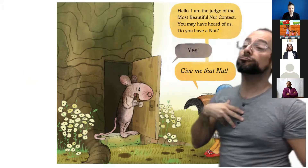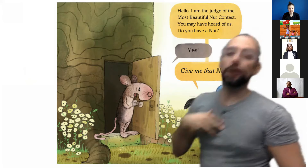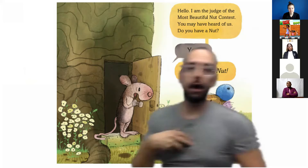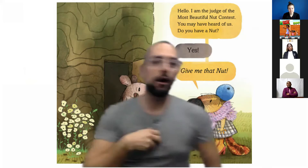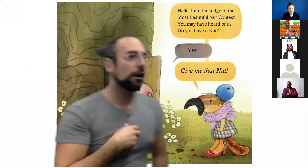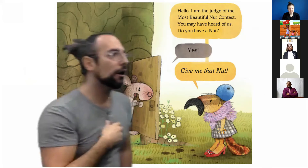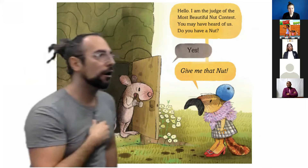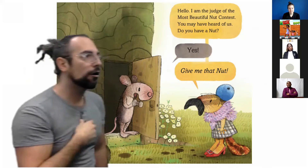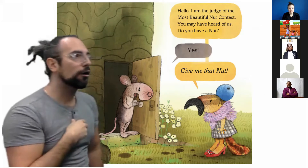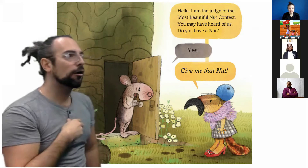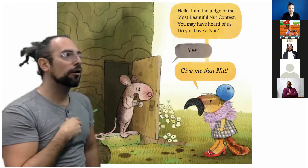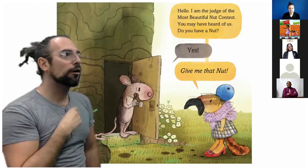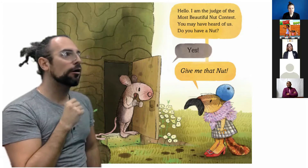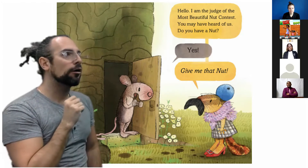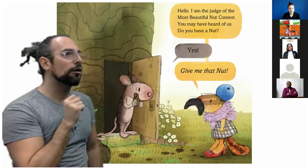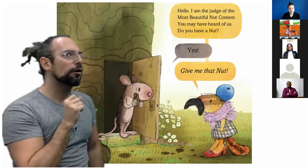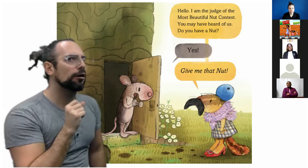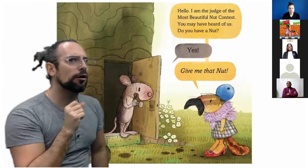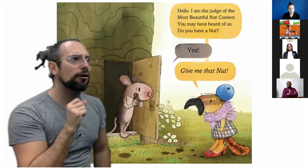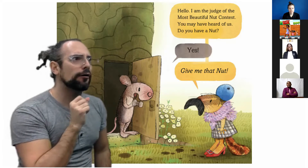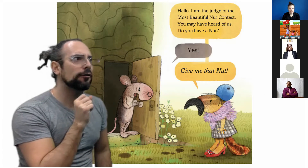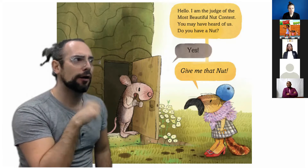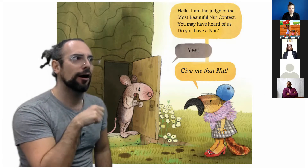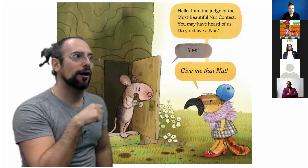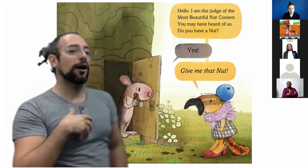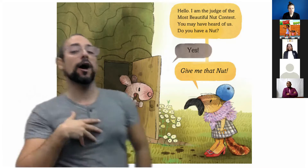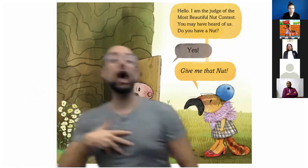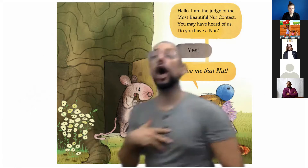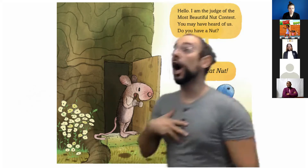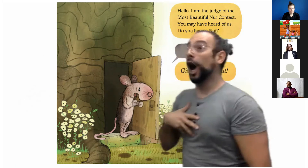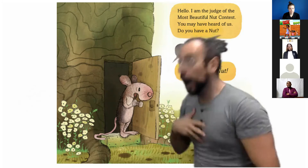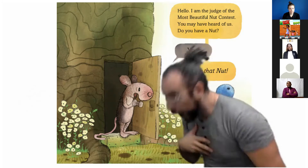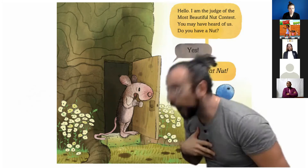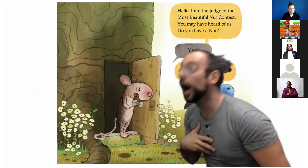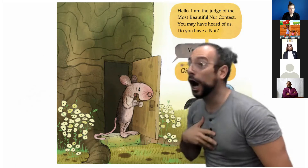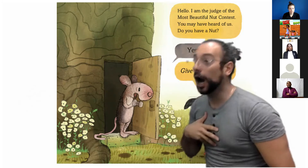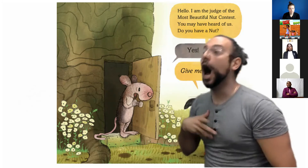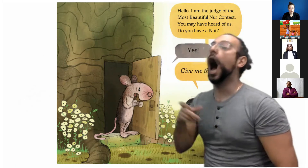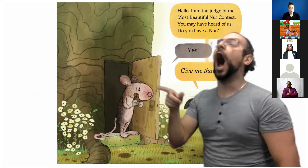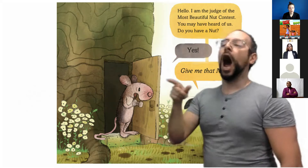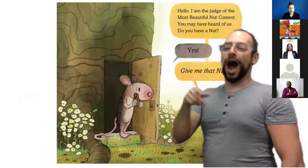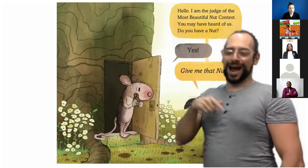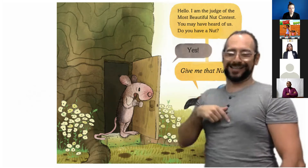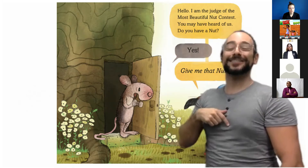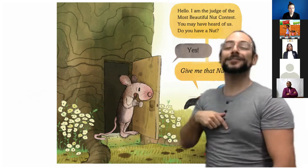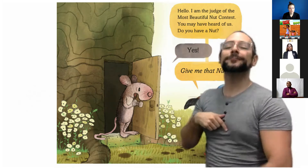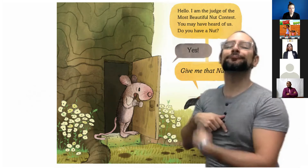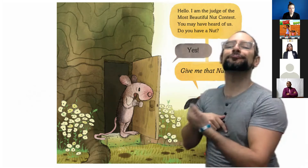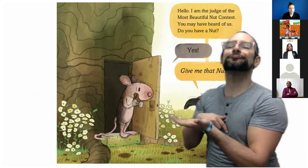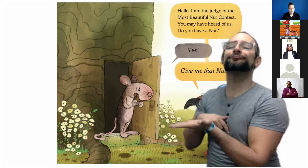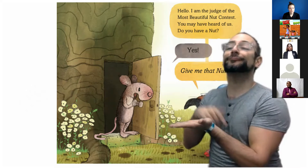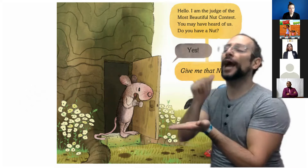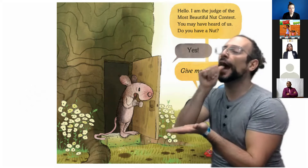nut? Yeah, Oh,